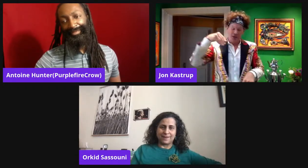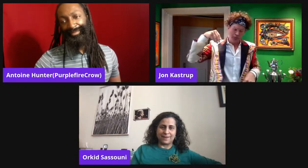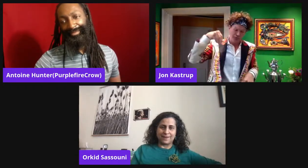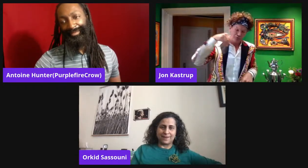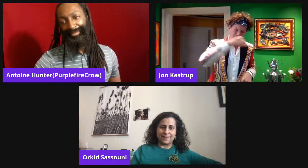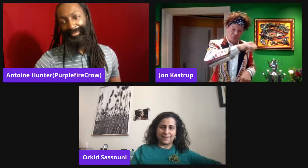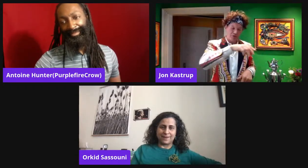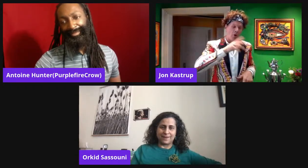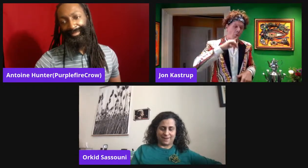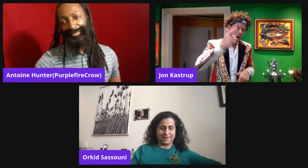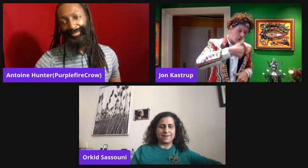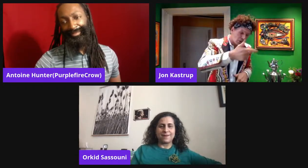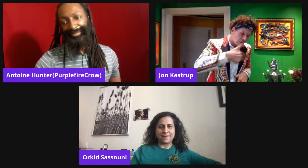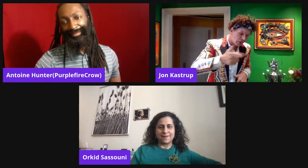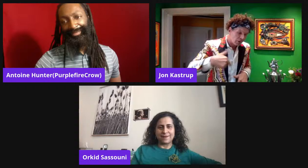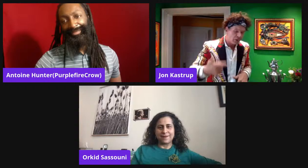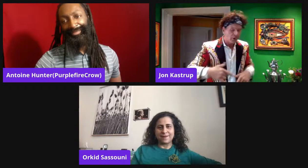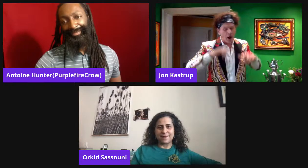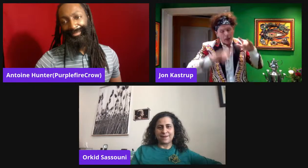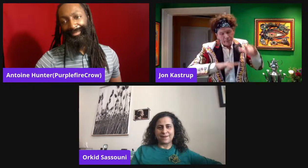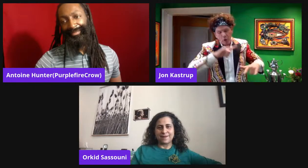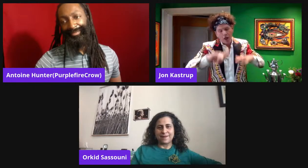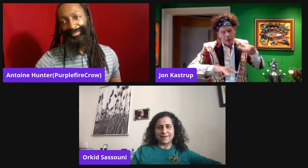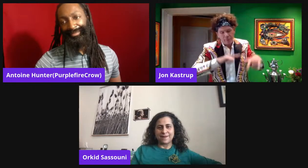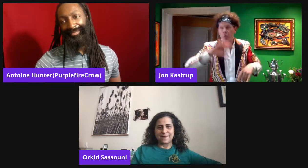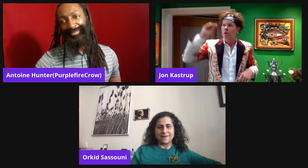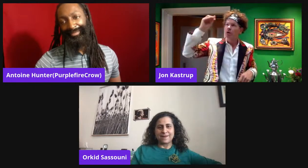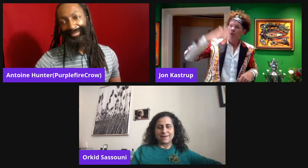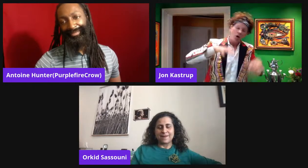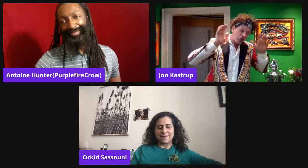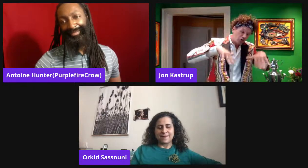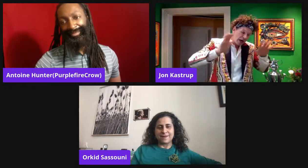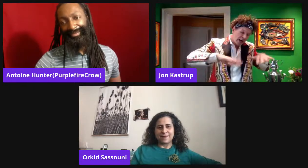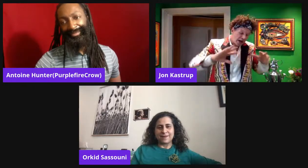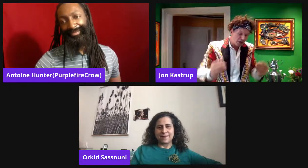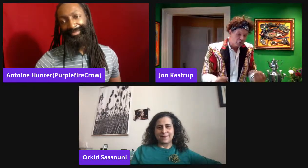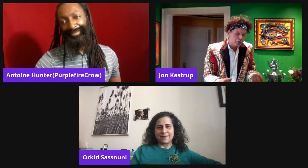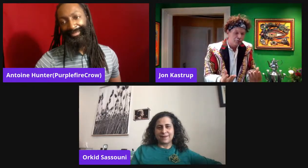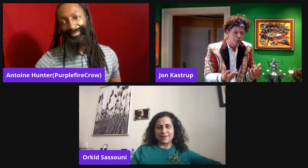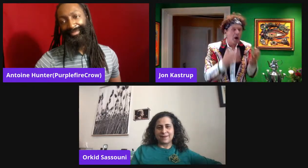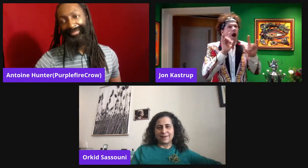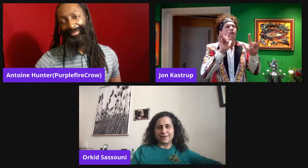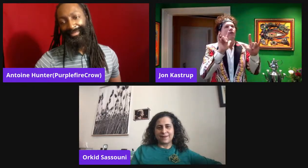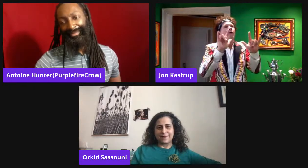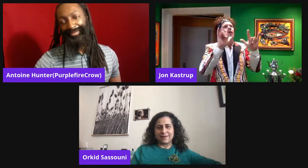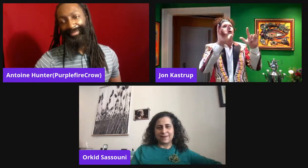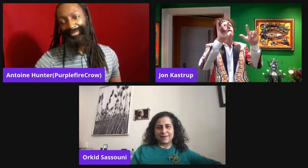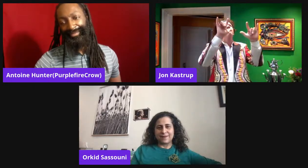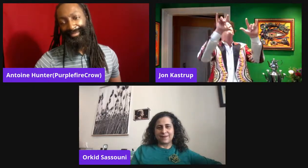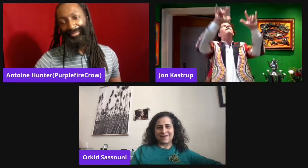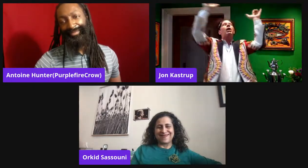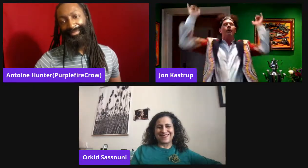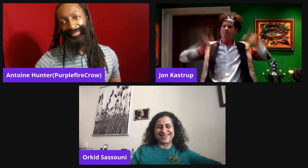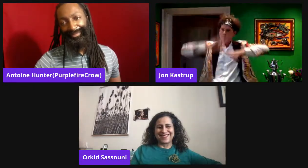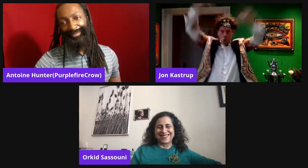once you pursue art now and whatever you're producing, it's something that you can love, you know. It's just